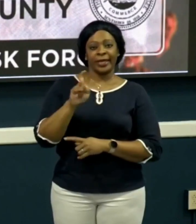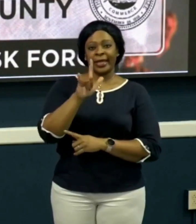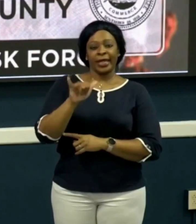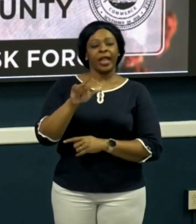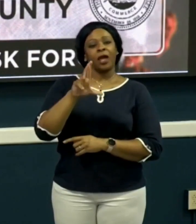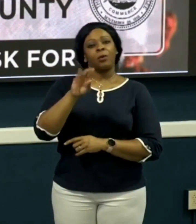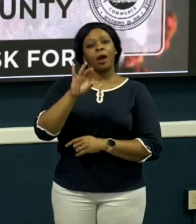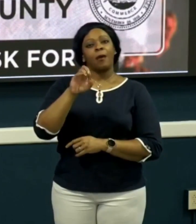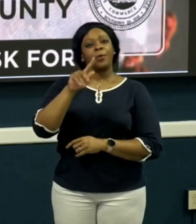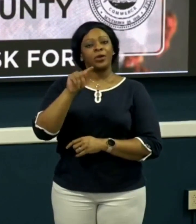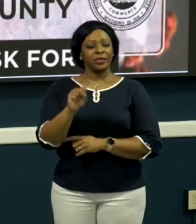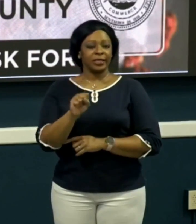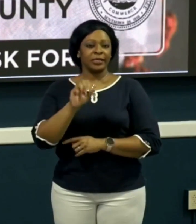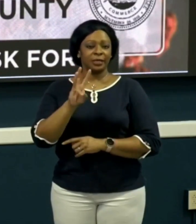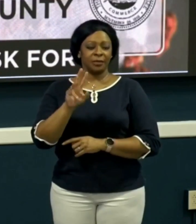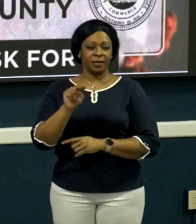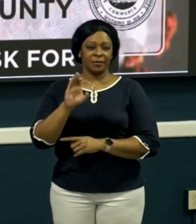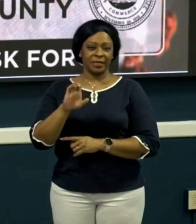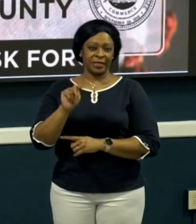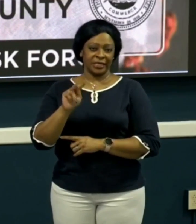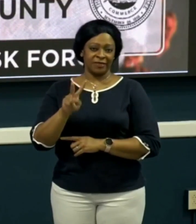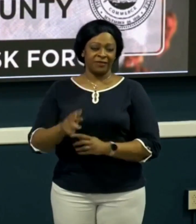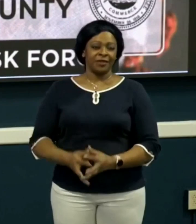Roberts, WMC-TV.